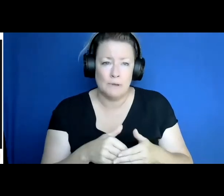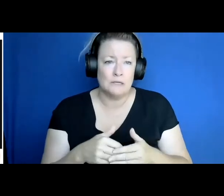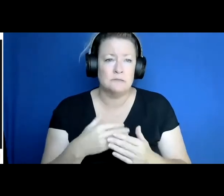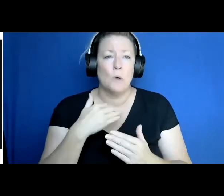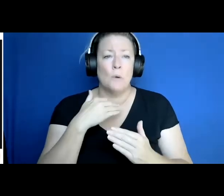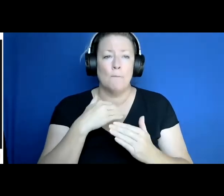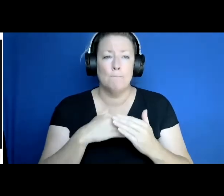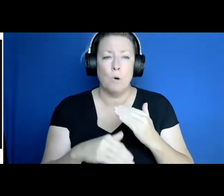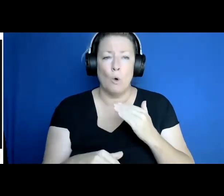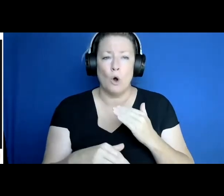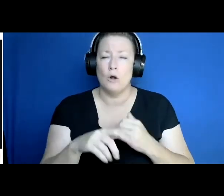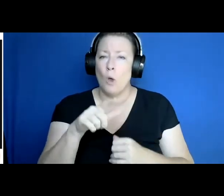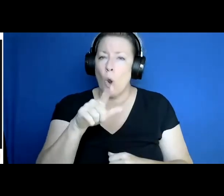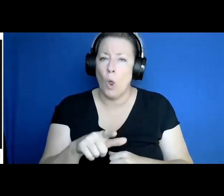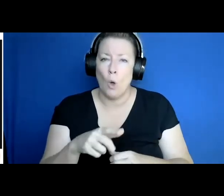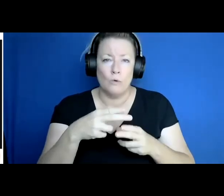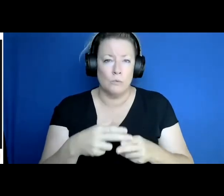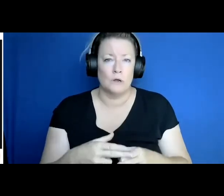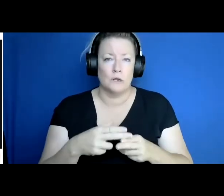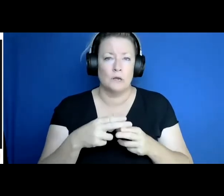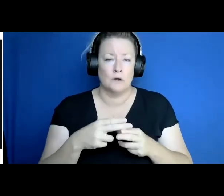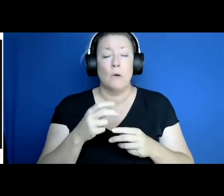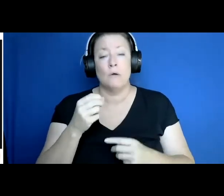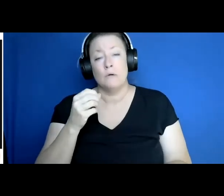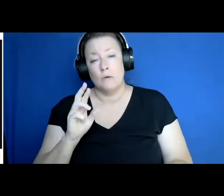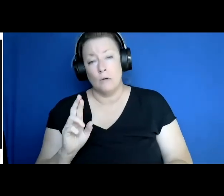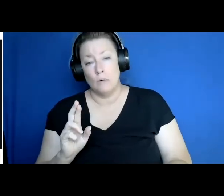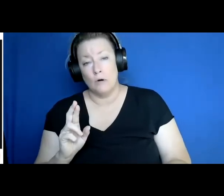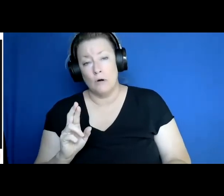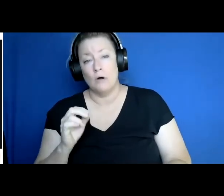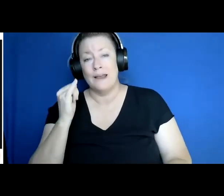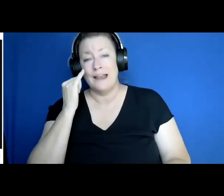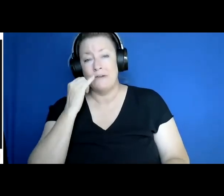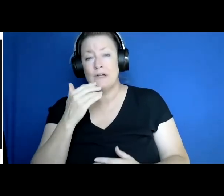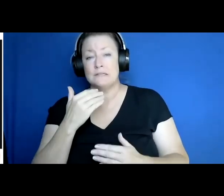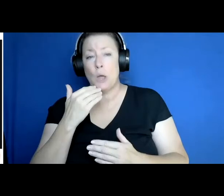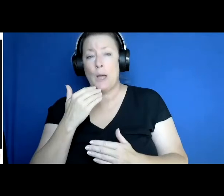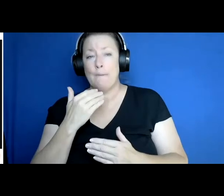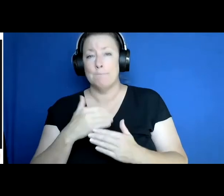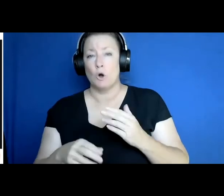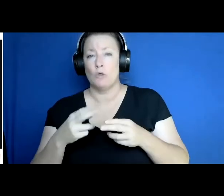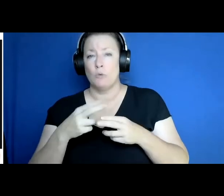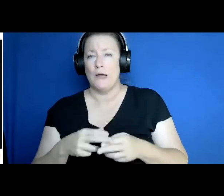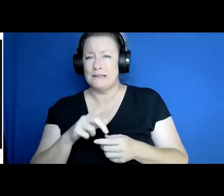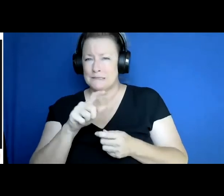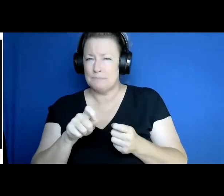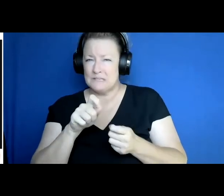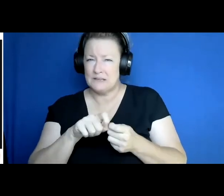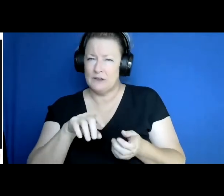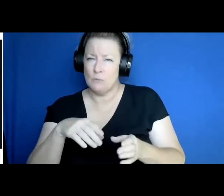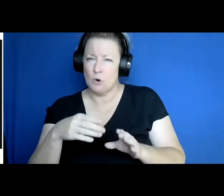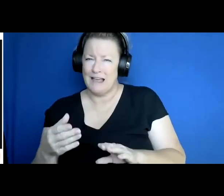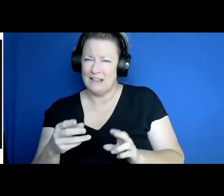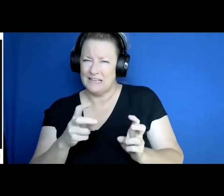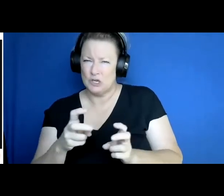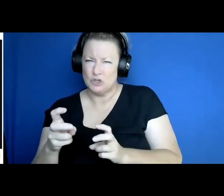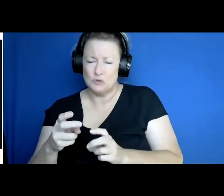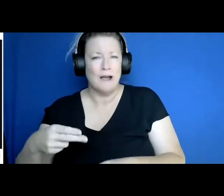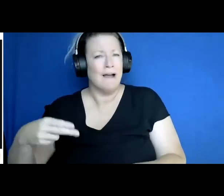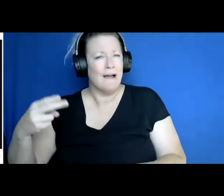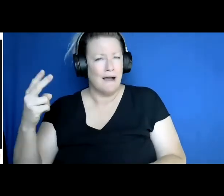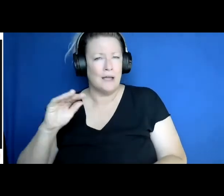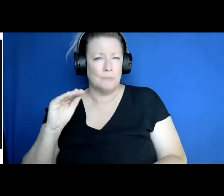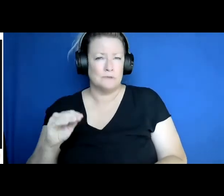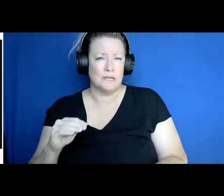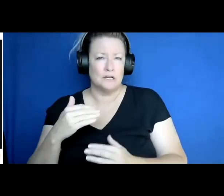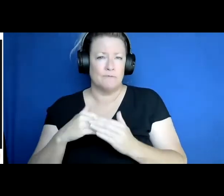birth weight, or if this is a birth weight specific mortality issue, were a high percentage of our births under